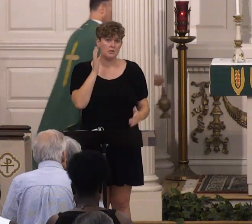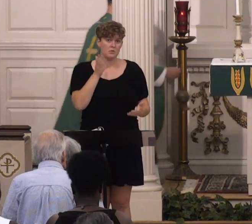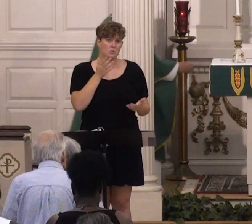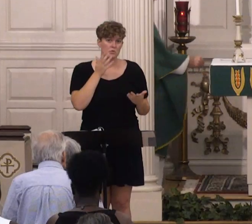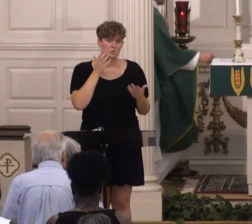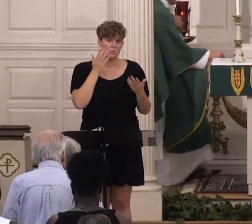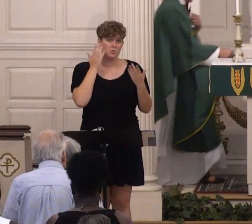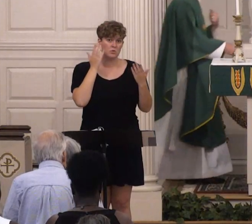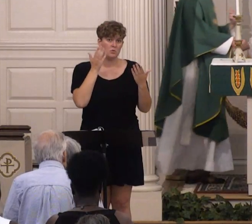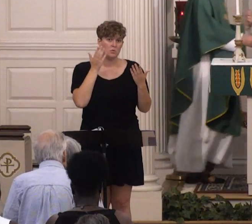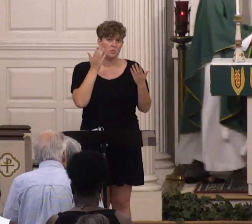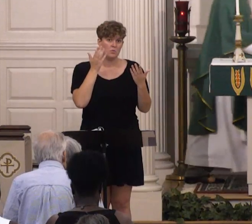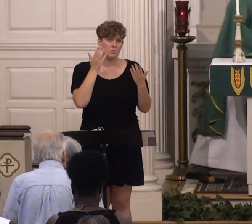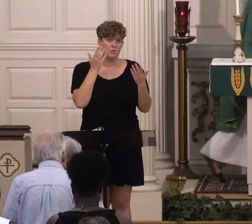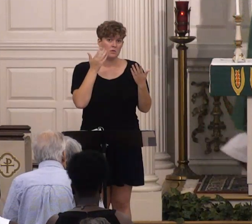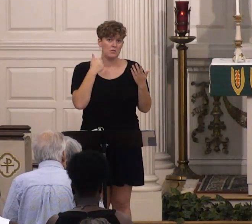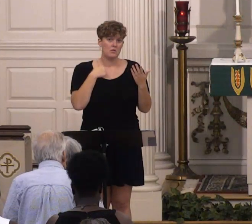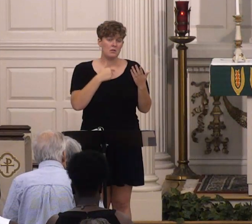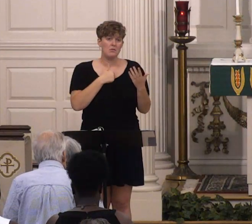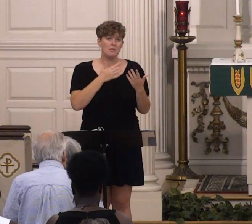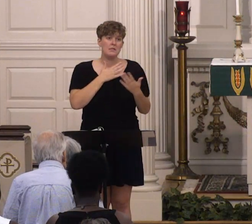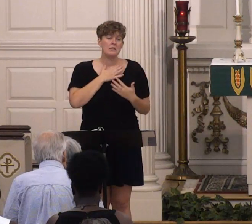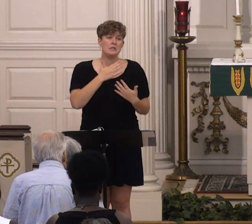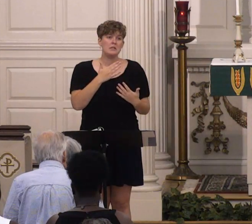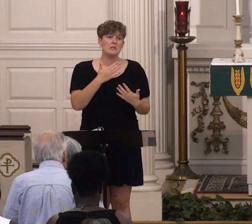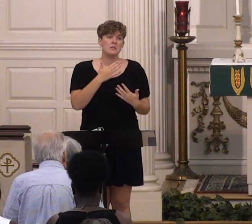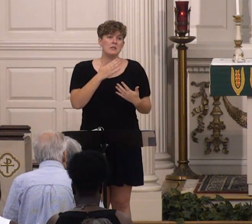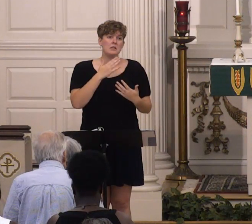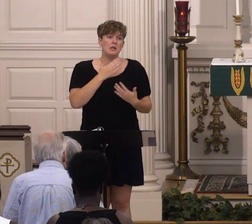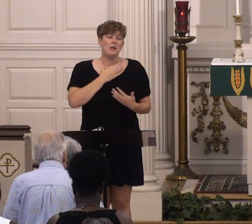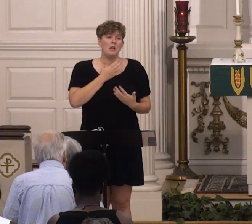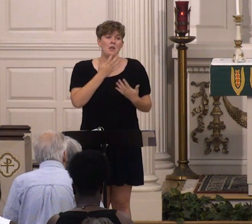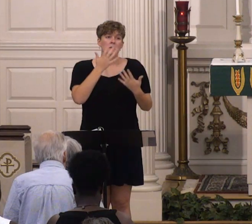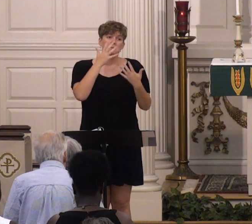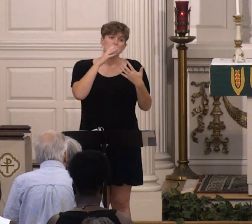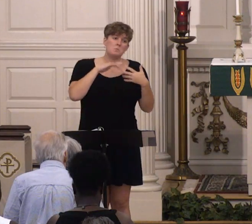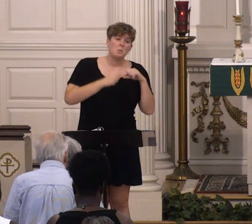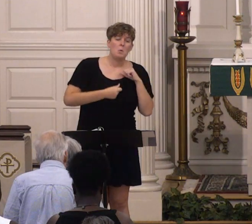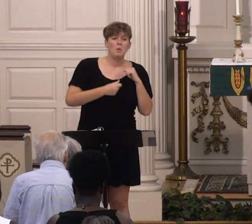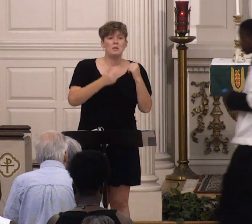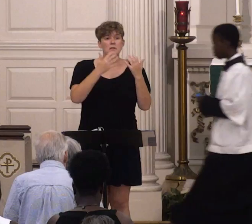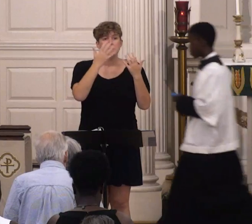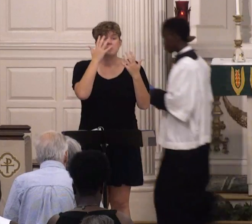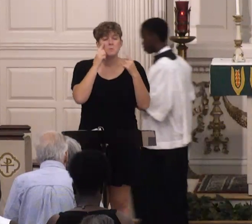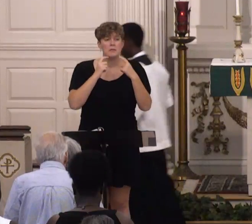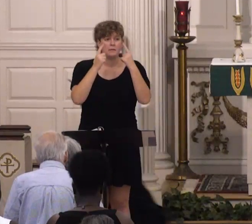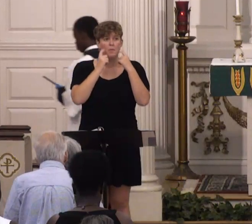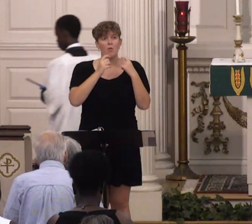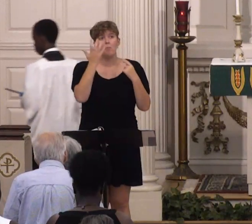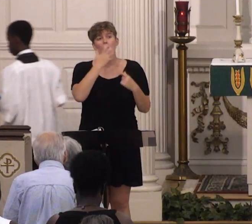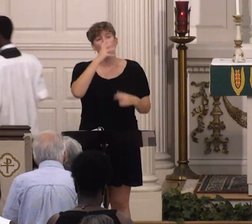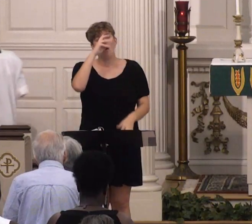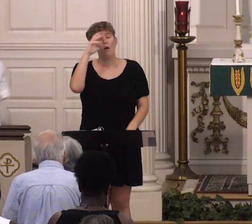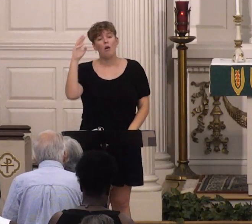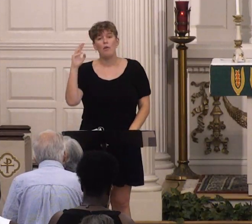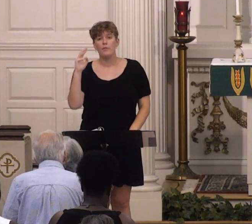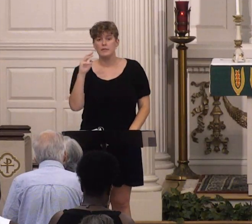Maria, to you we sigh and weep and grieve. Oh,